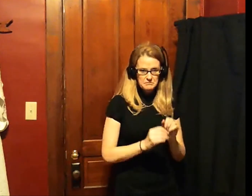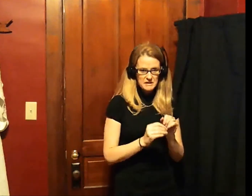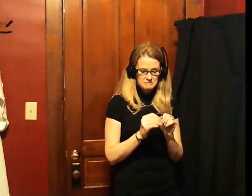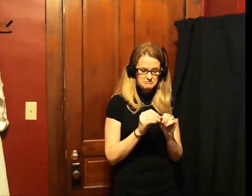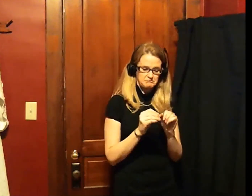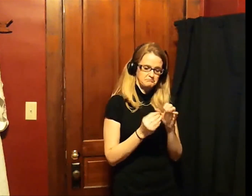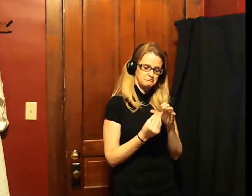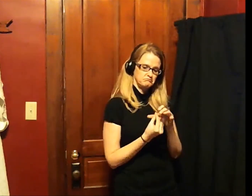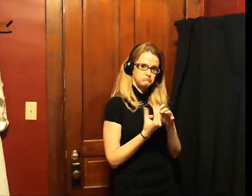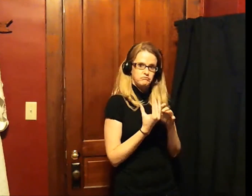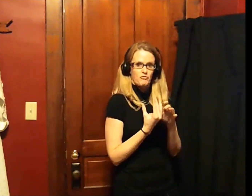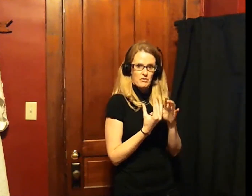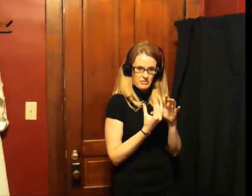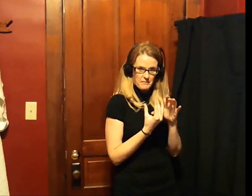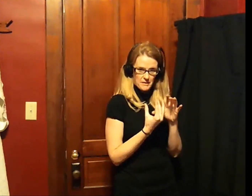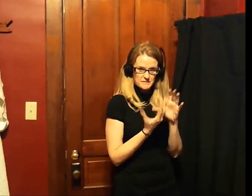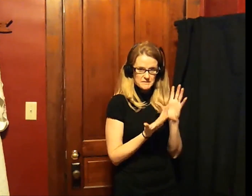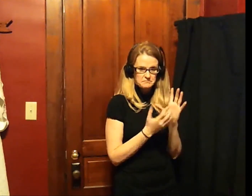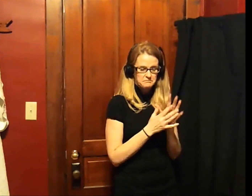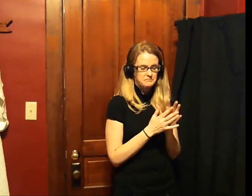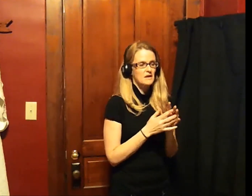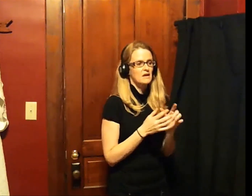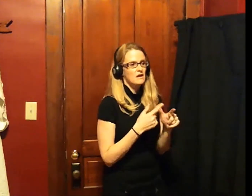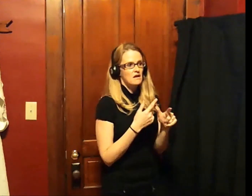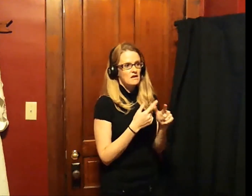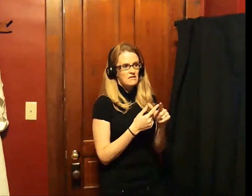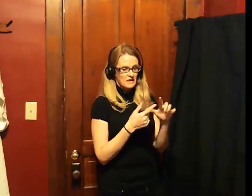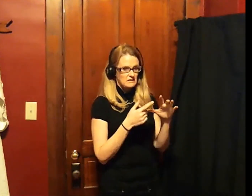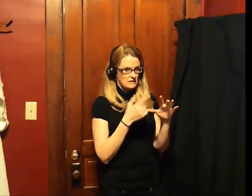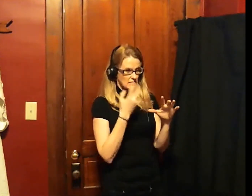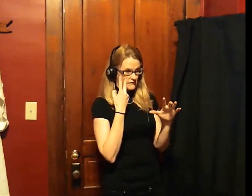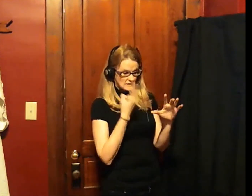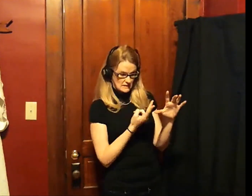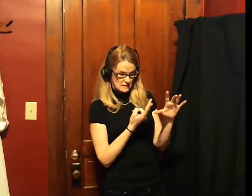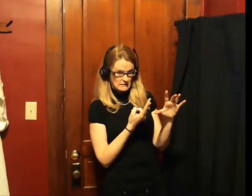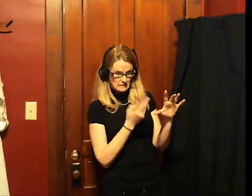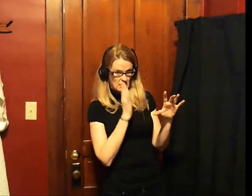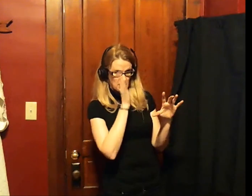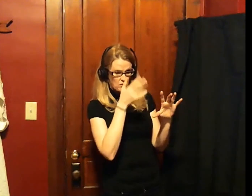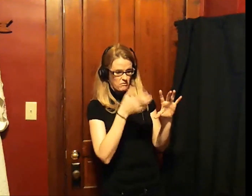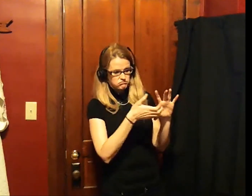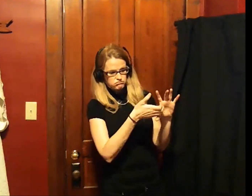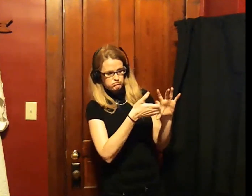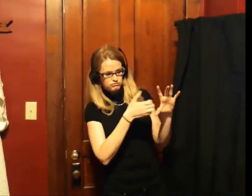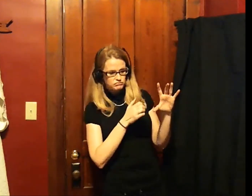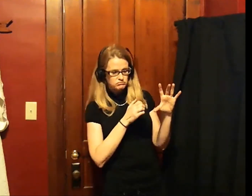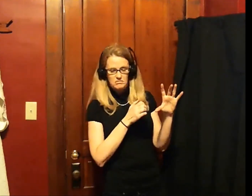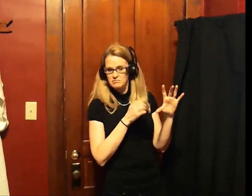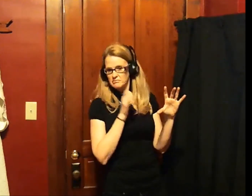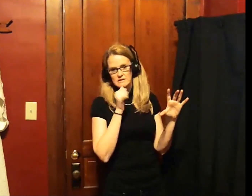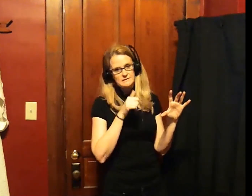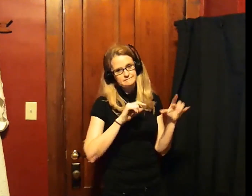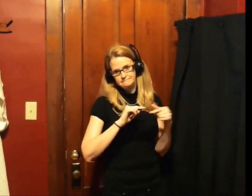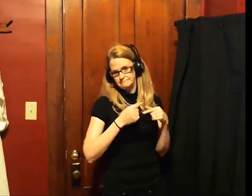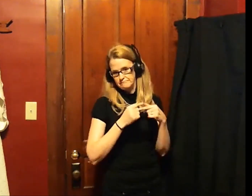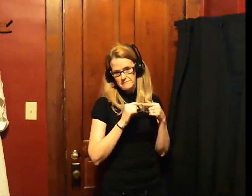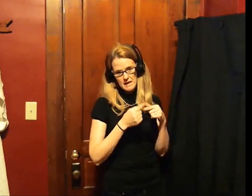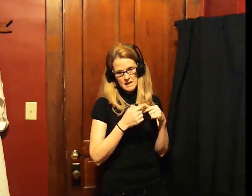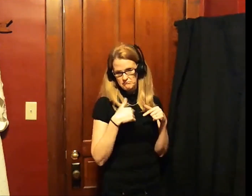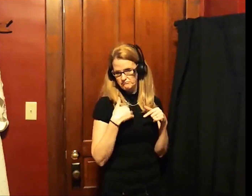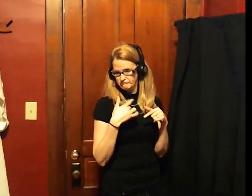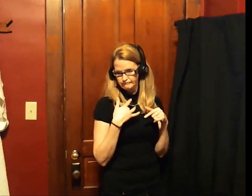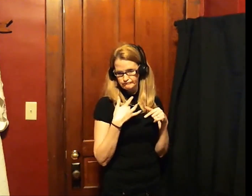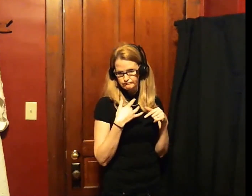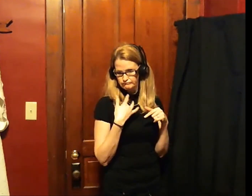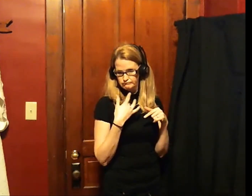a cancerous growth. They can be a precancerous condition. At that time, the doctor will remove them. There is no pain involved